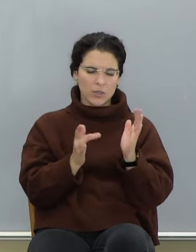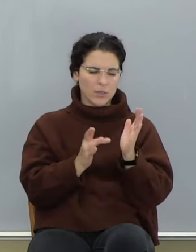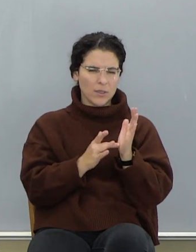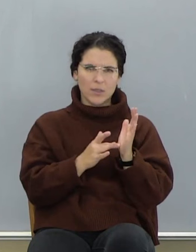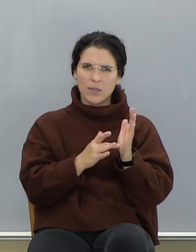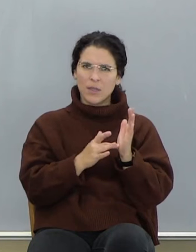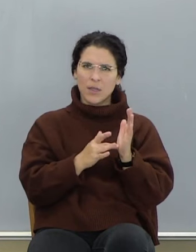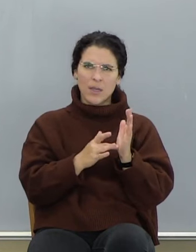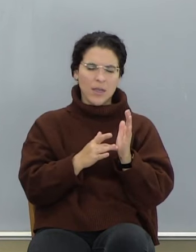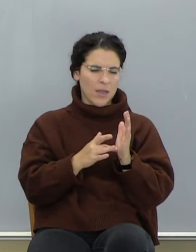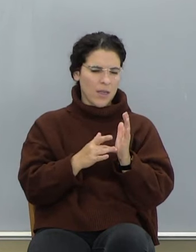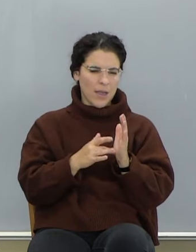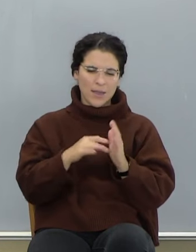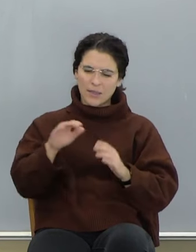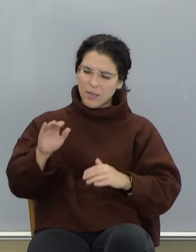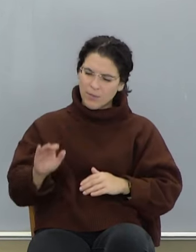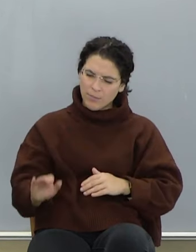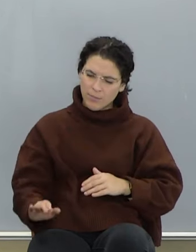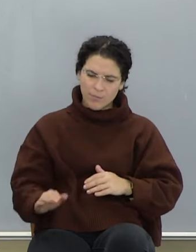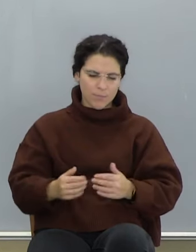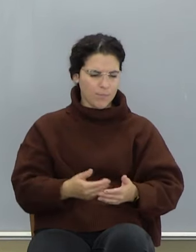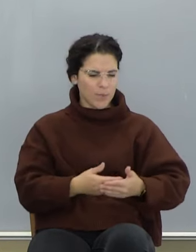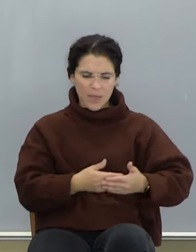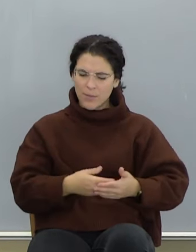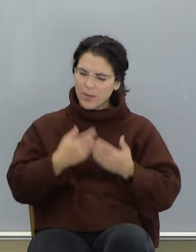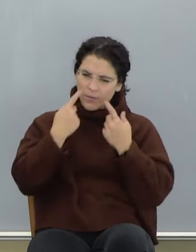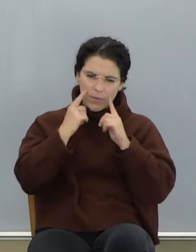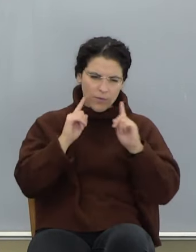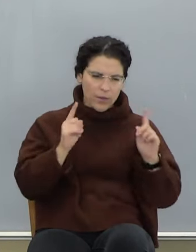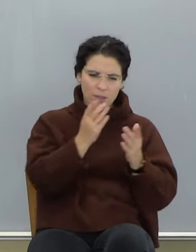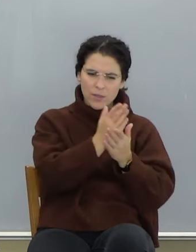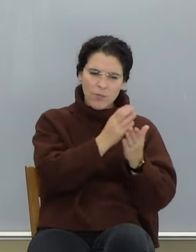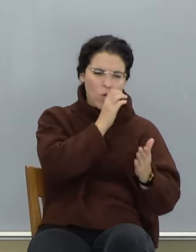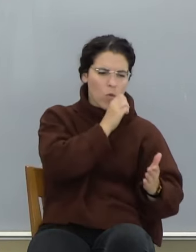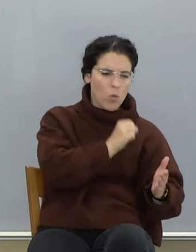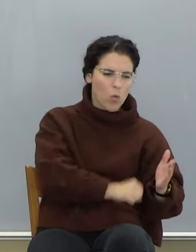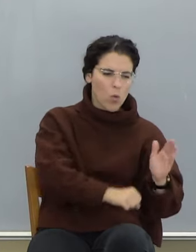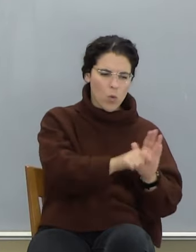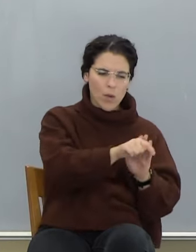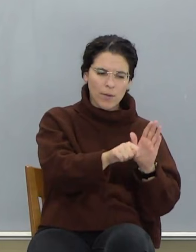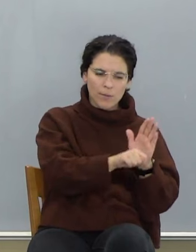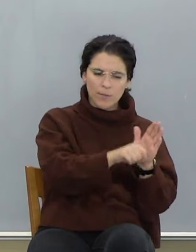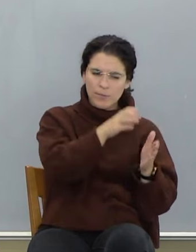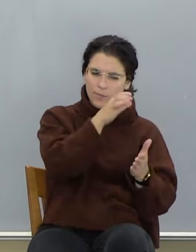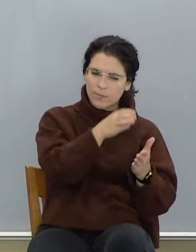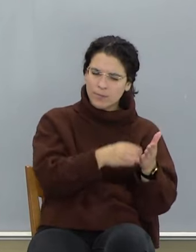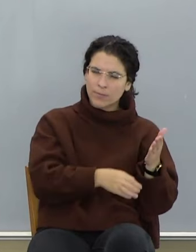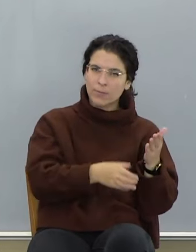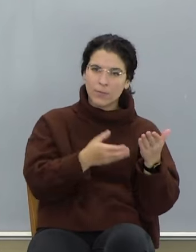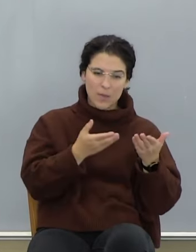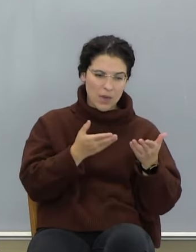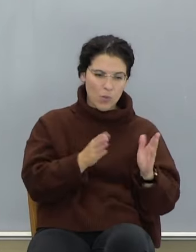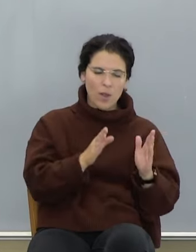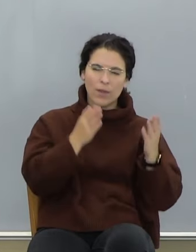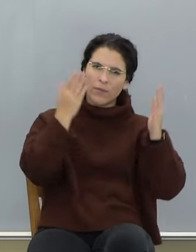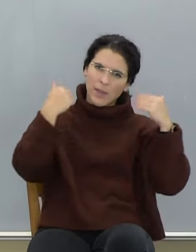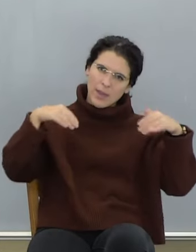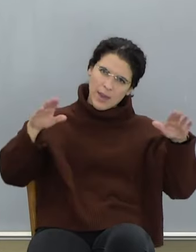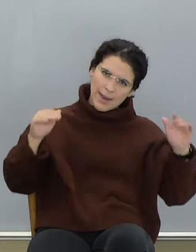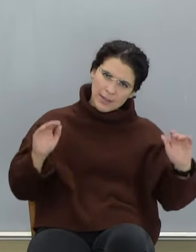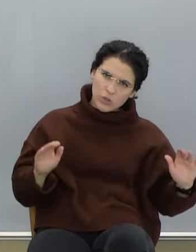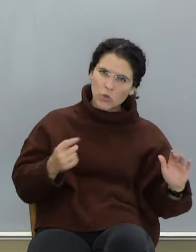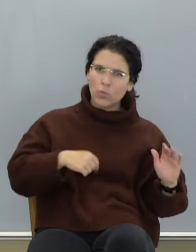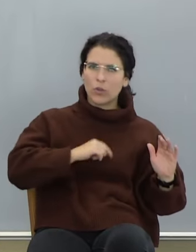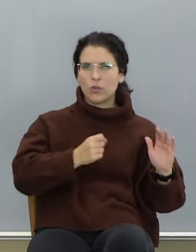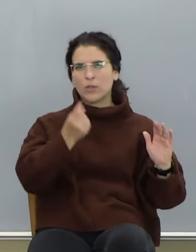an infant, he's fulfilling some Old Testament passages by way of the angel. We understand that